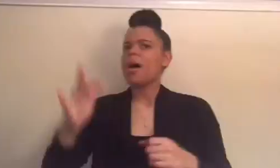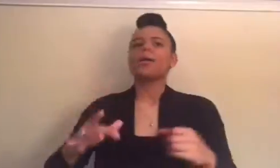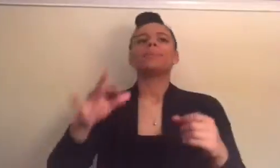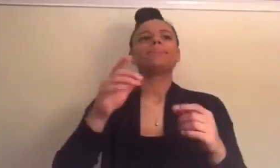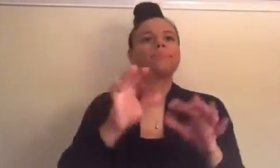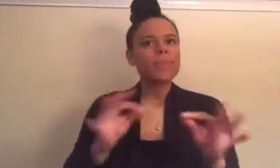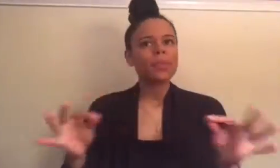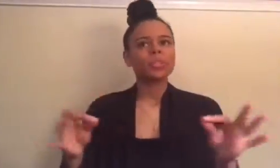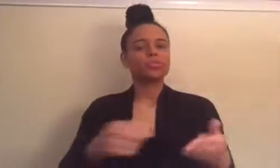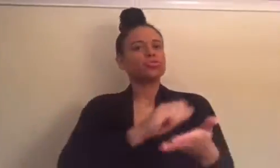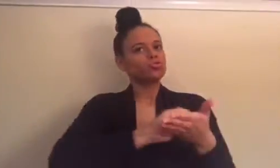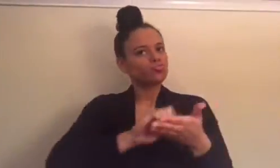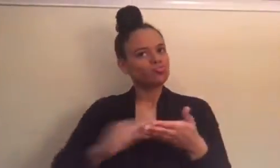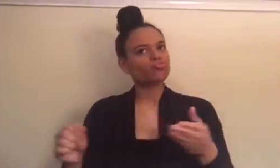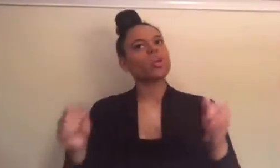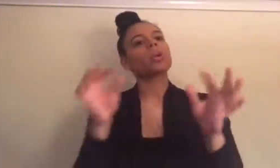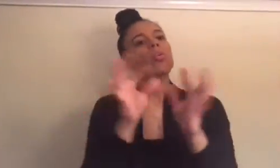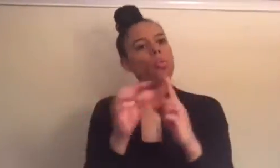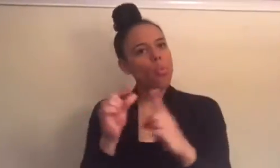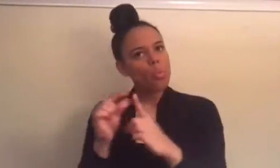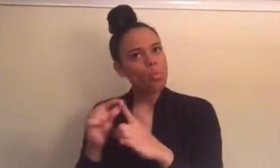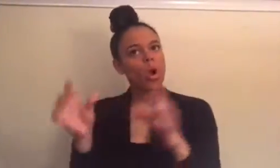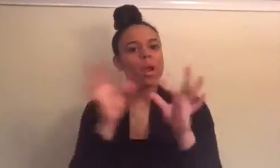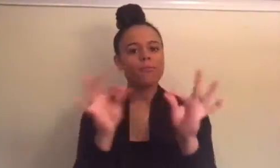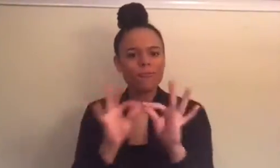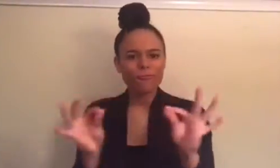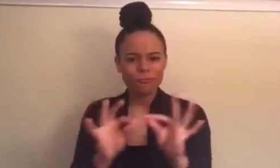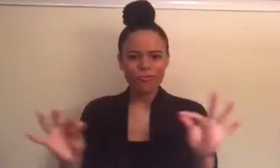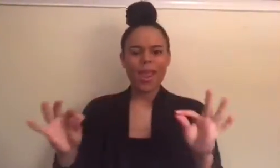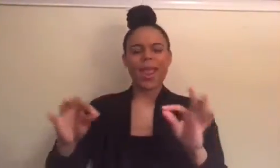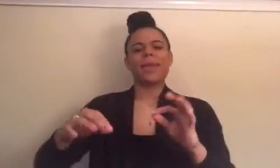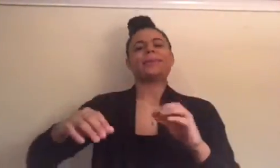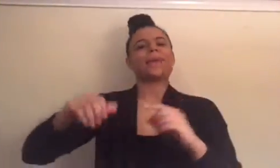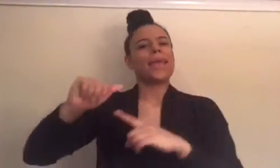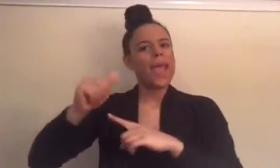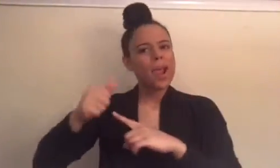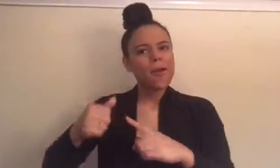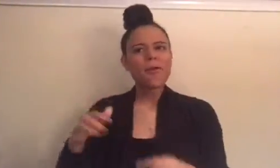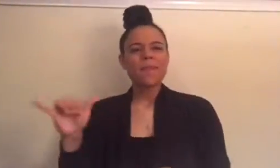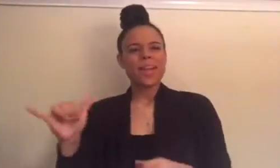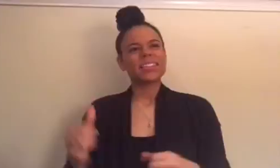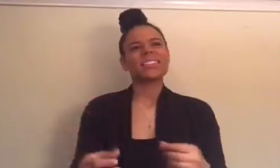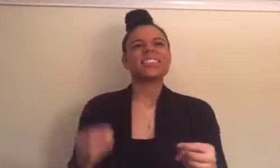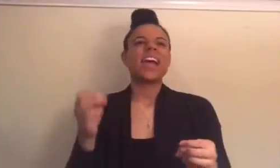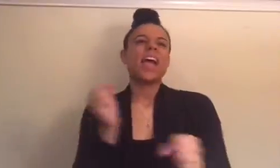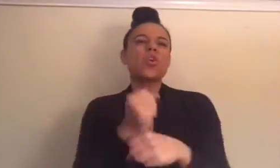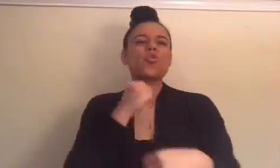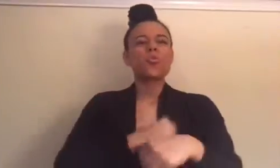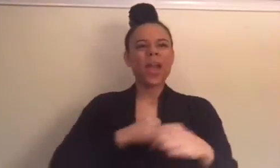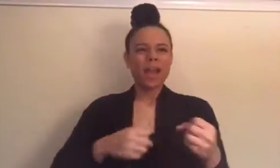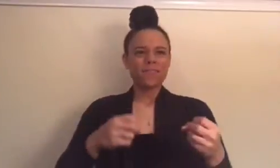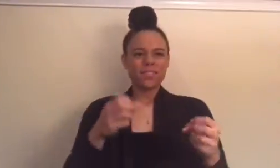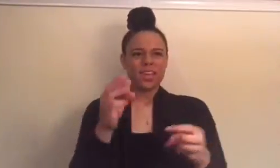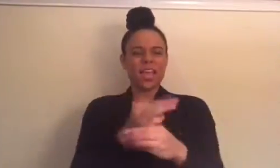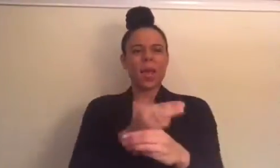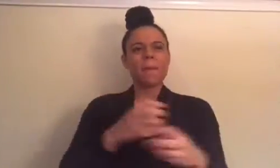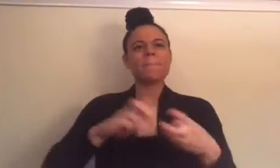a word or a phrase or a sentence in Arabic is like crafting an equation because every part is extremely